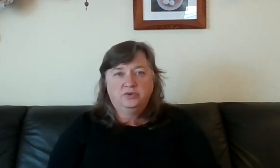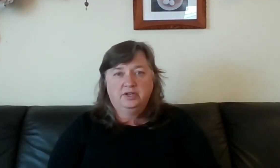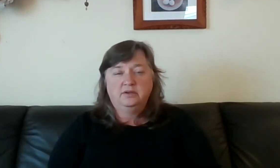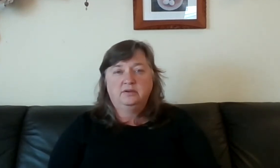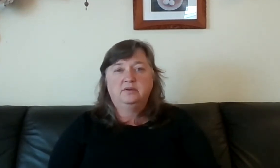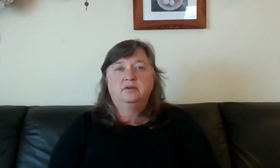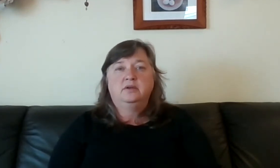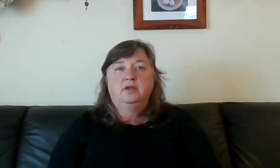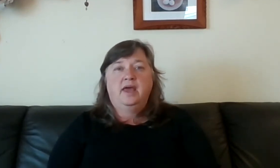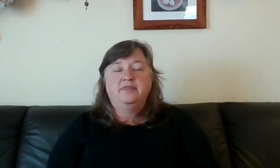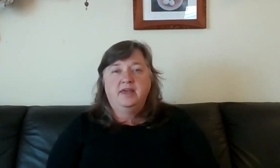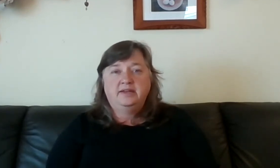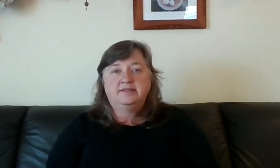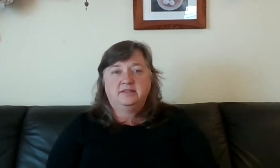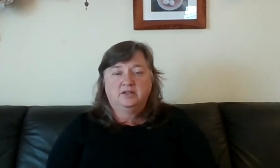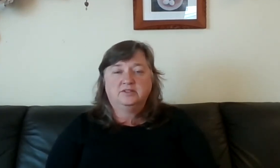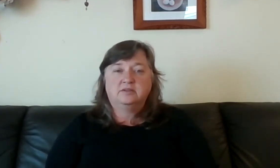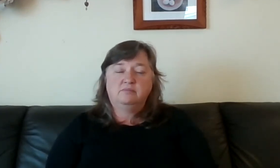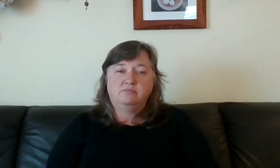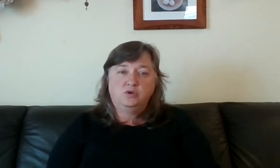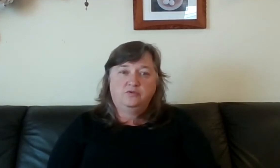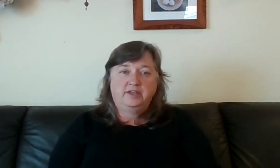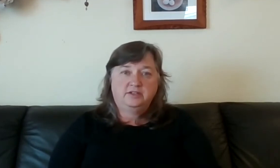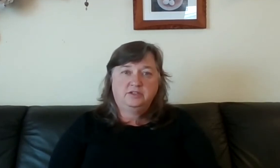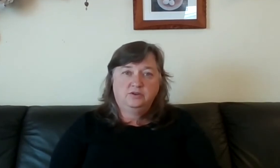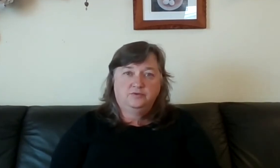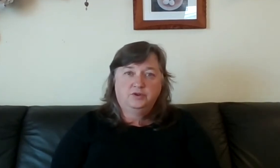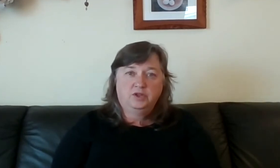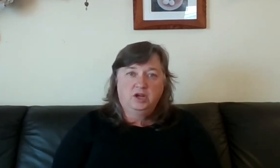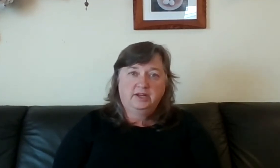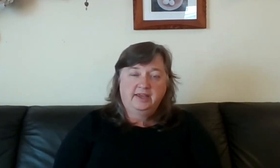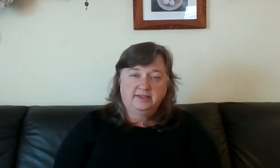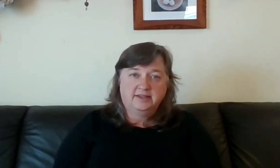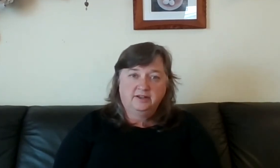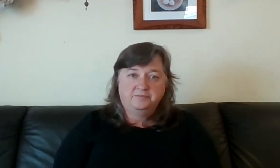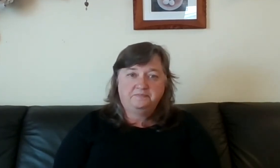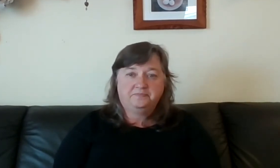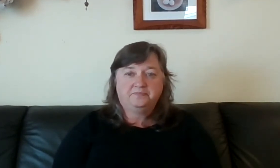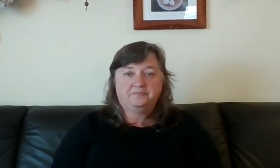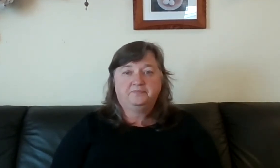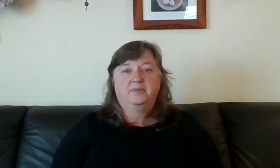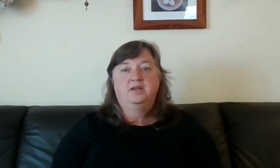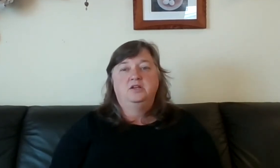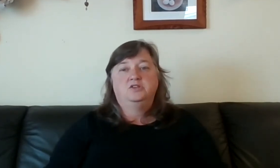children, and then as adults move into full-on ASL.